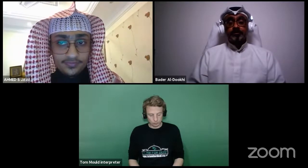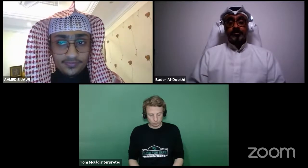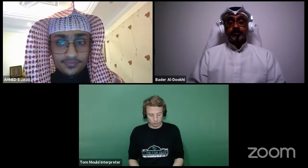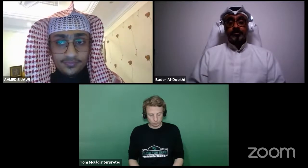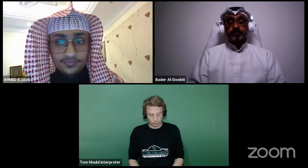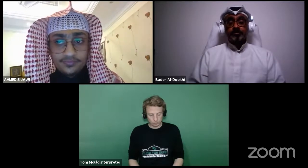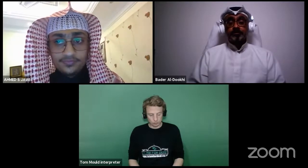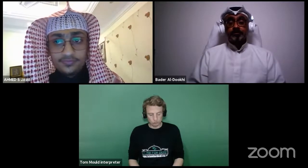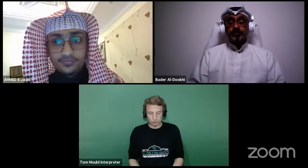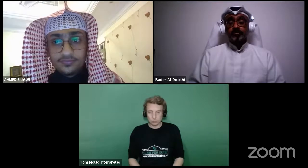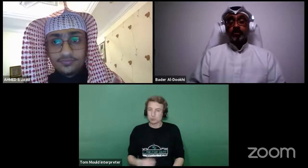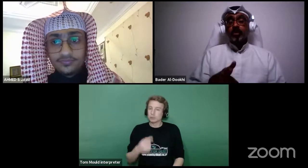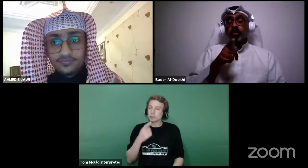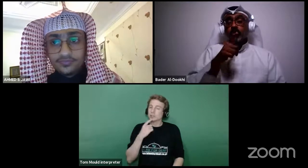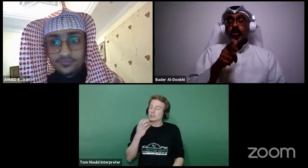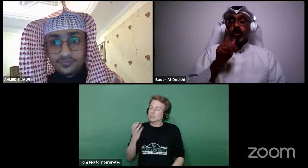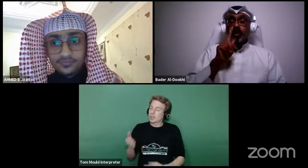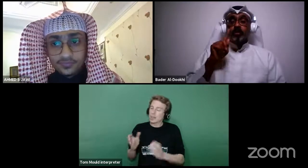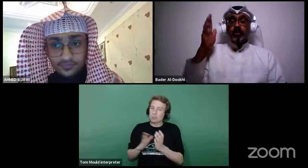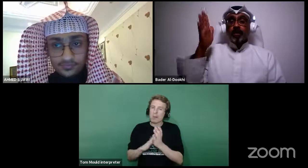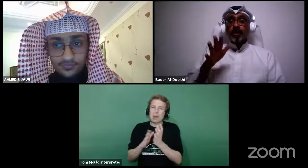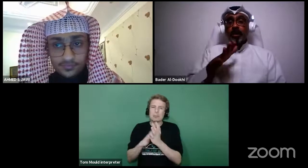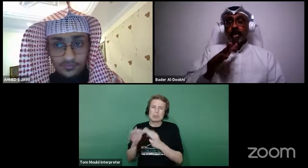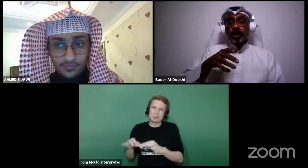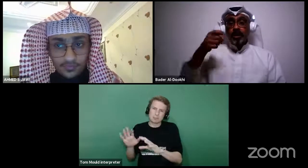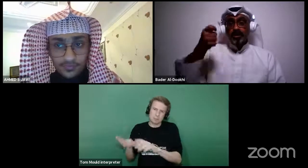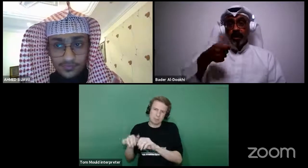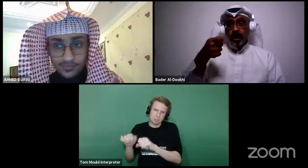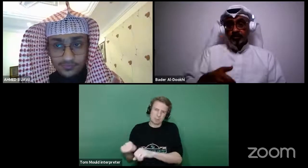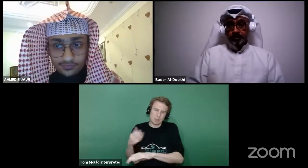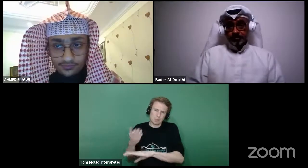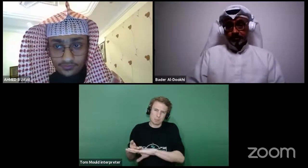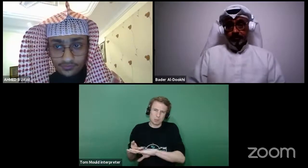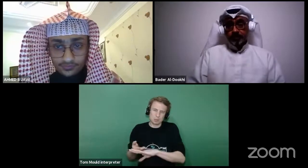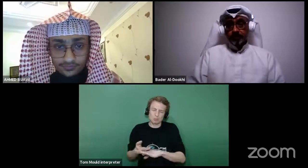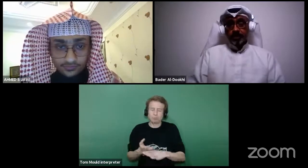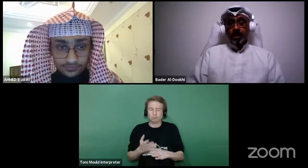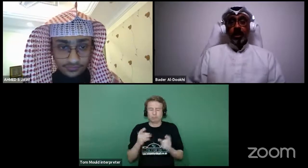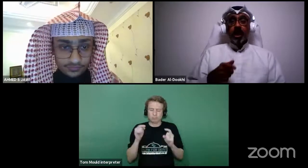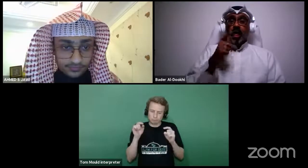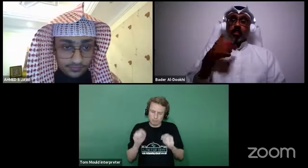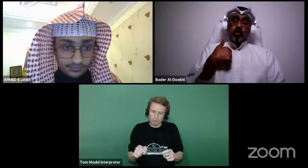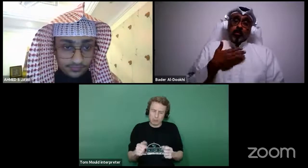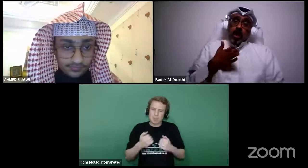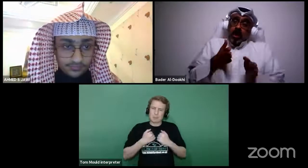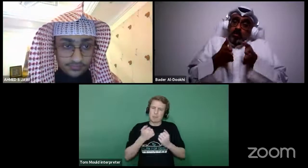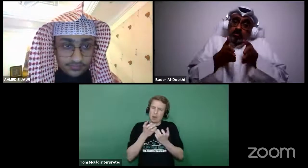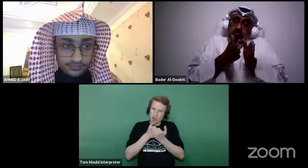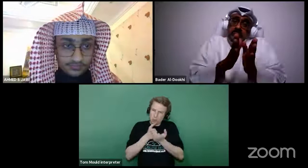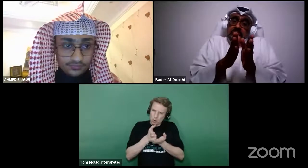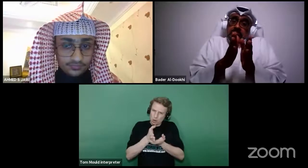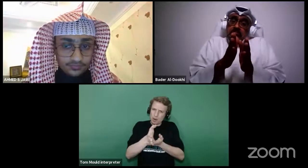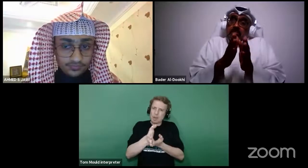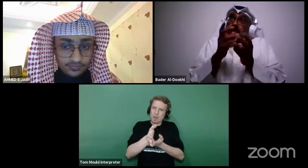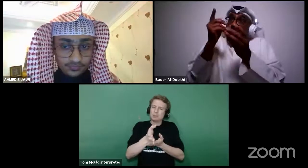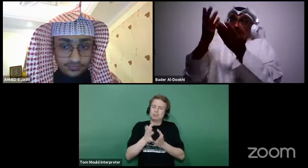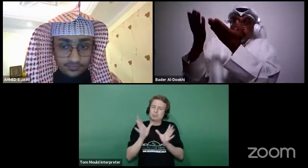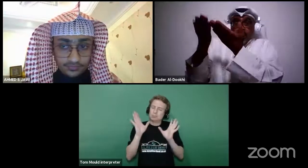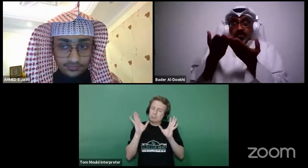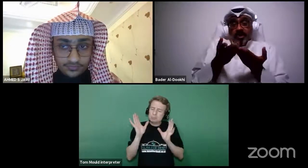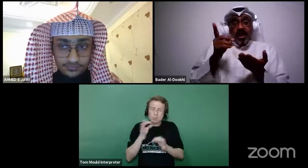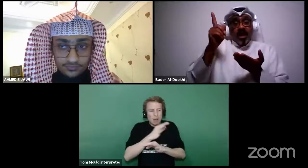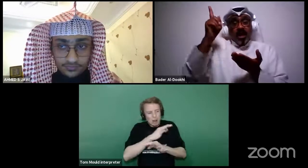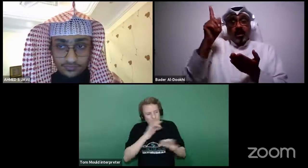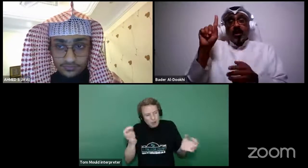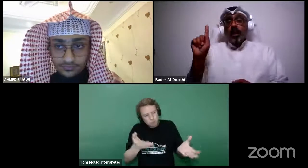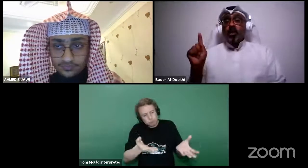Say, O Muhammad, peace and blessings be upon him, this is my way. I invite to Allah, to his